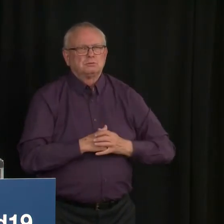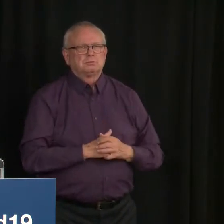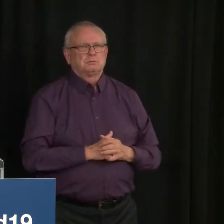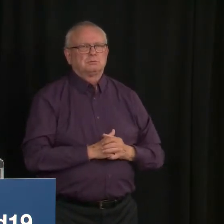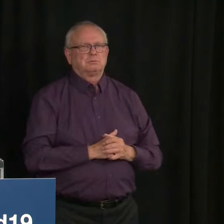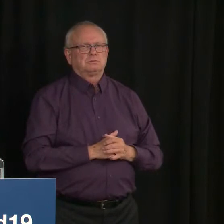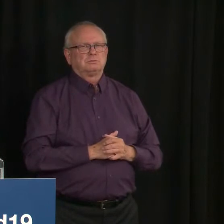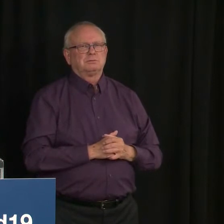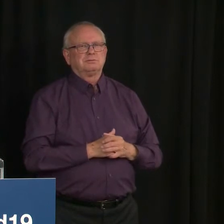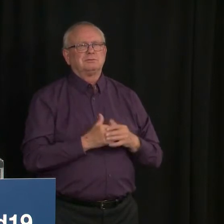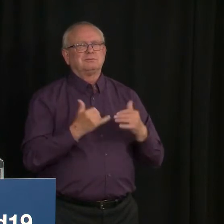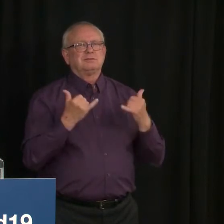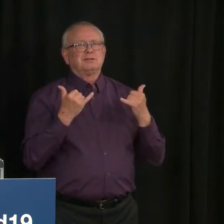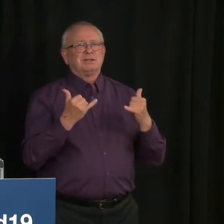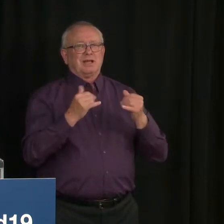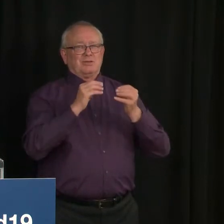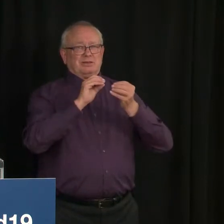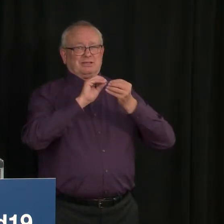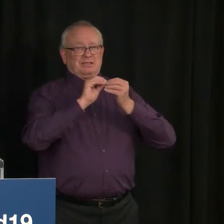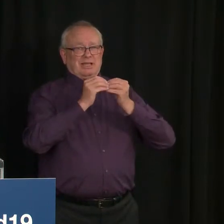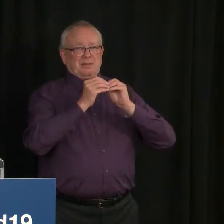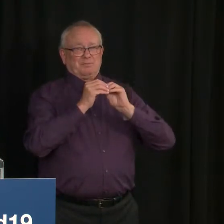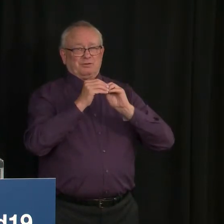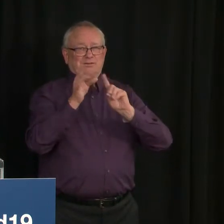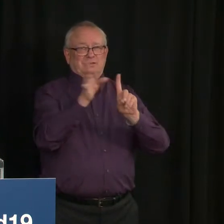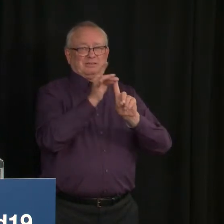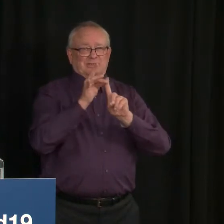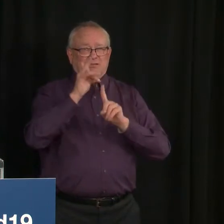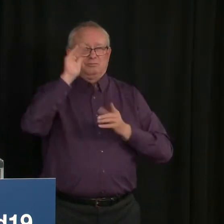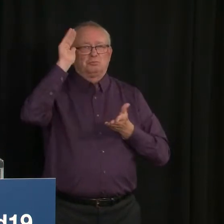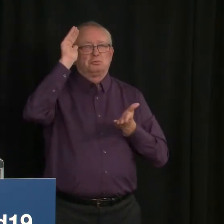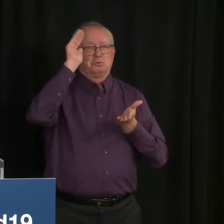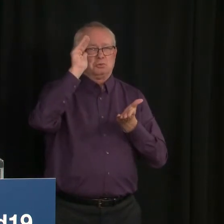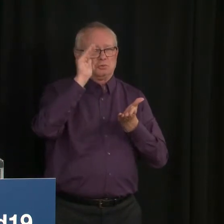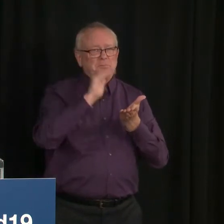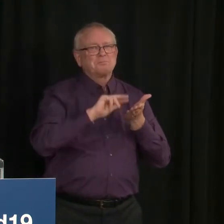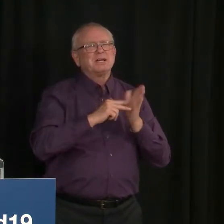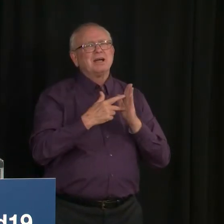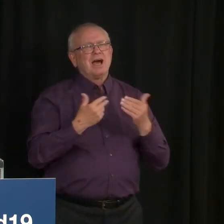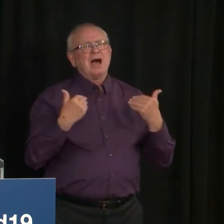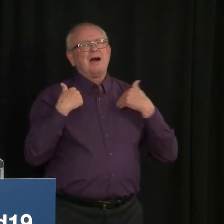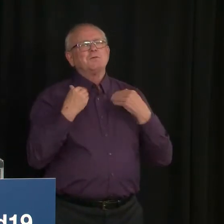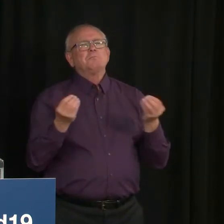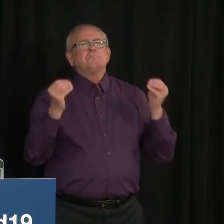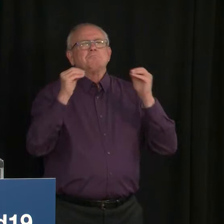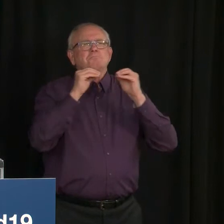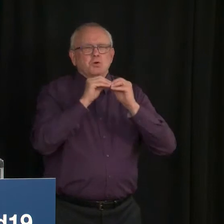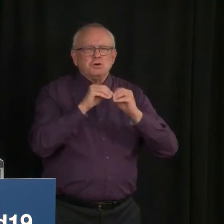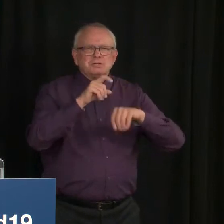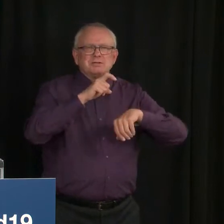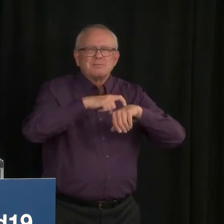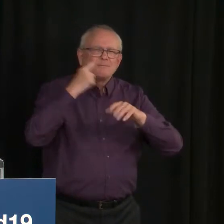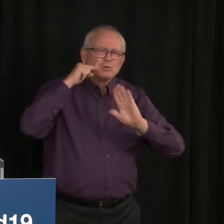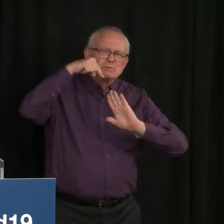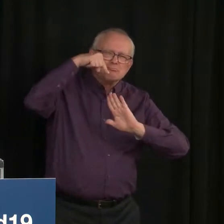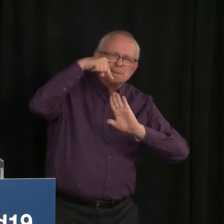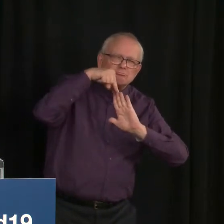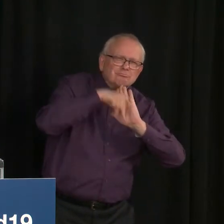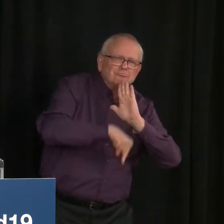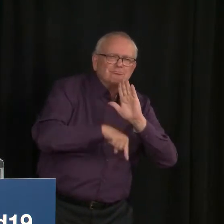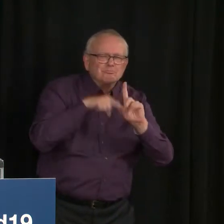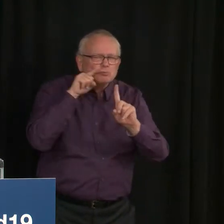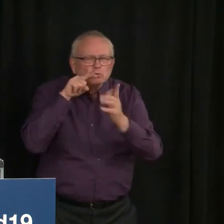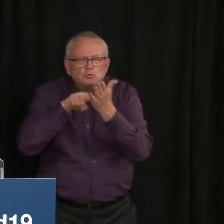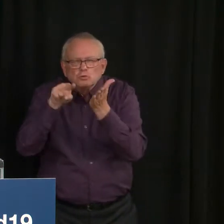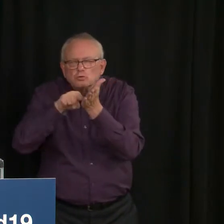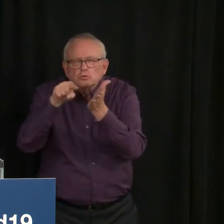reduced, that can help us to minimize the spread. But I want to reinforce that it is critical that all of us follow the